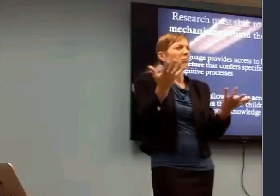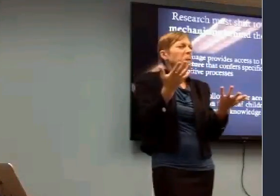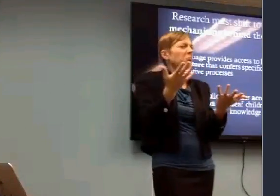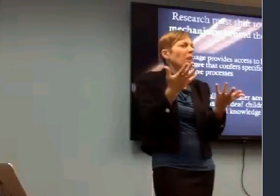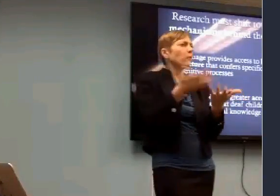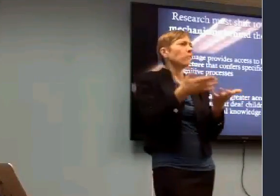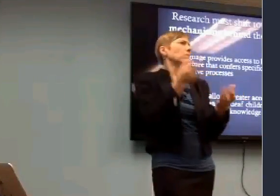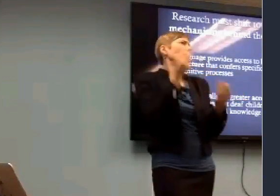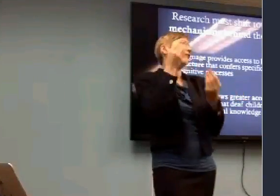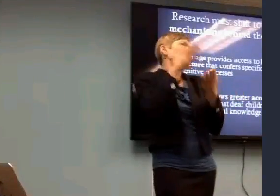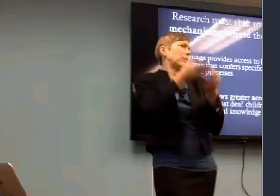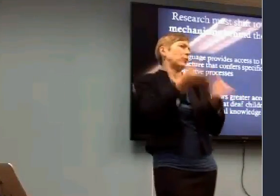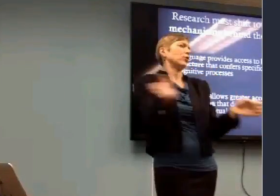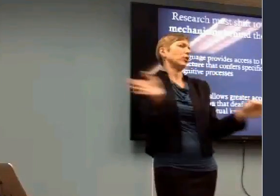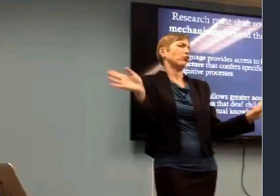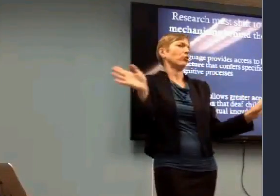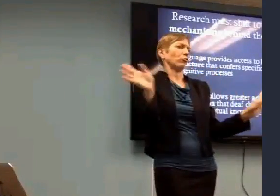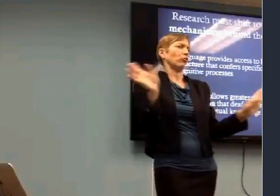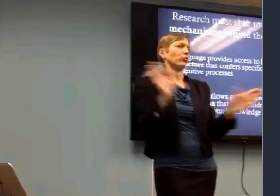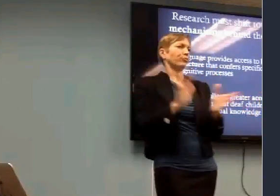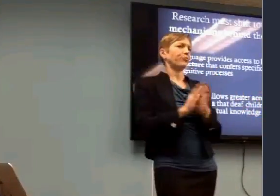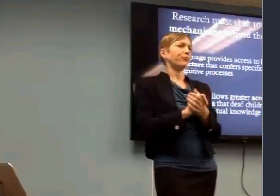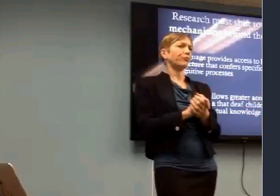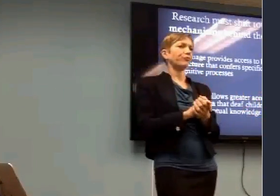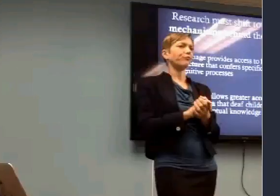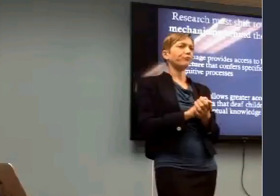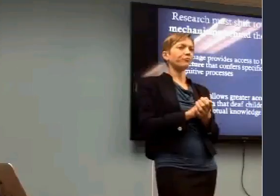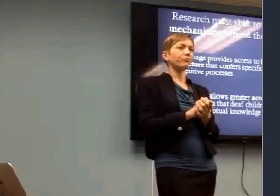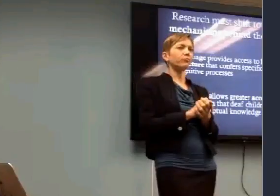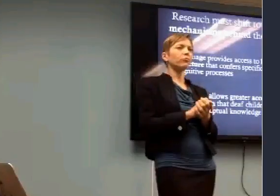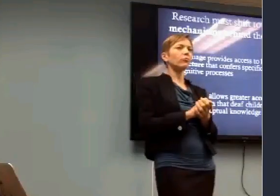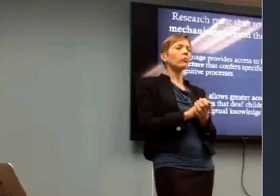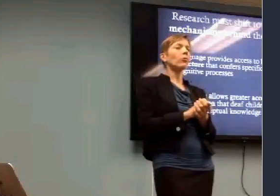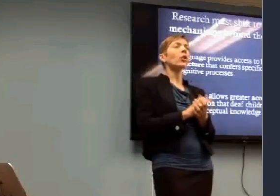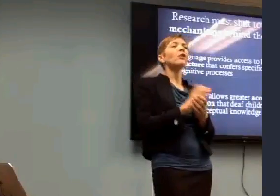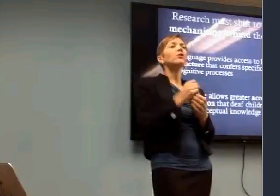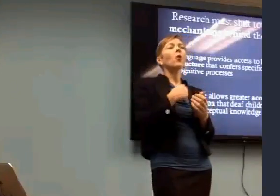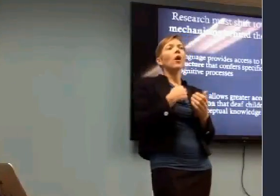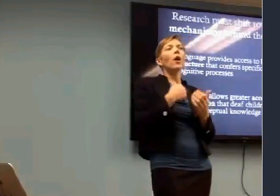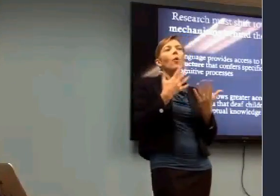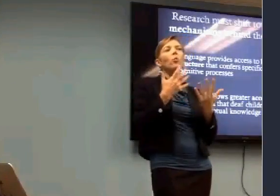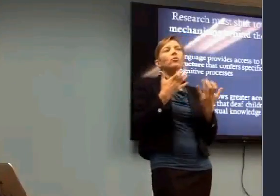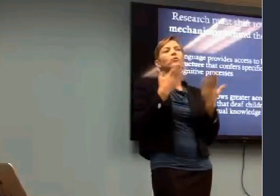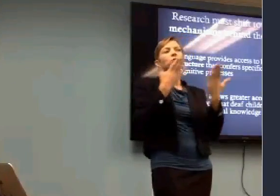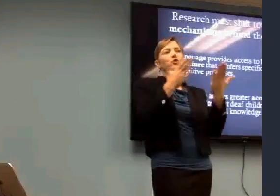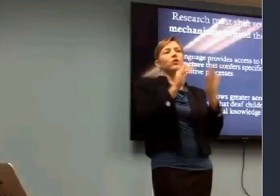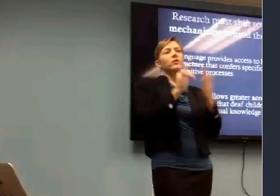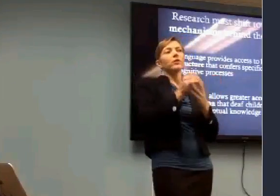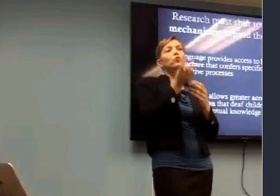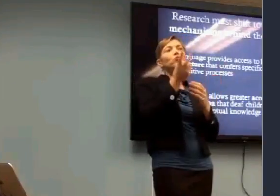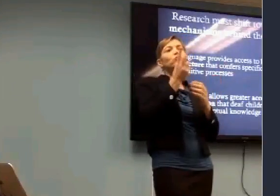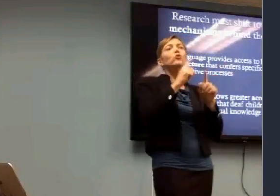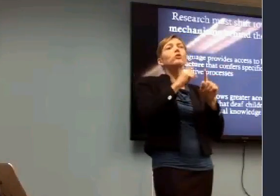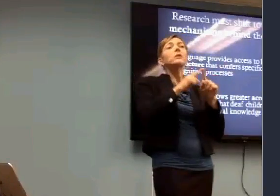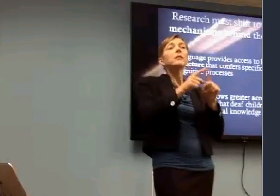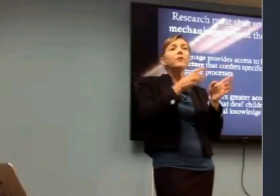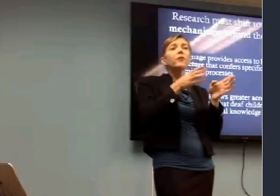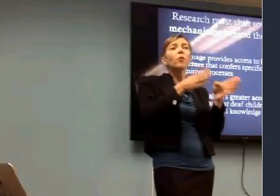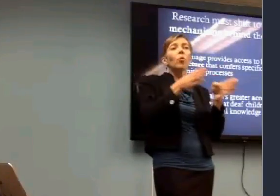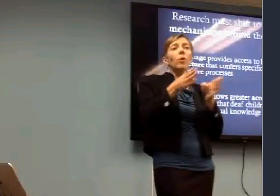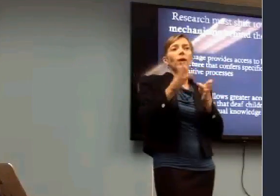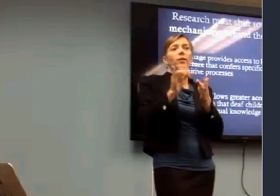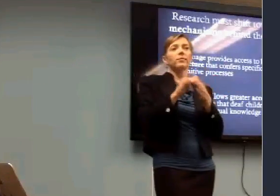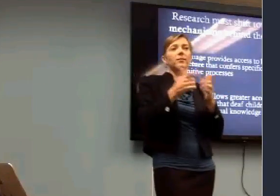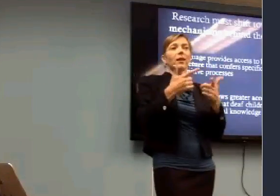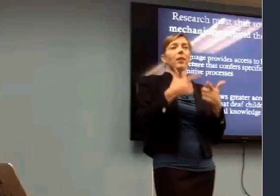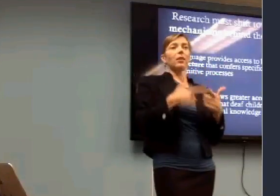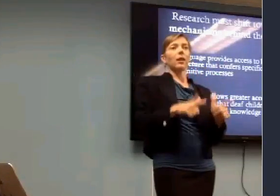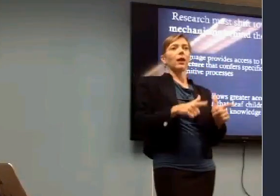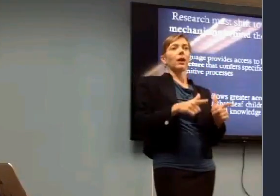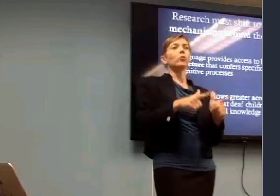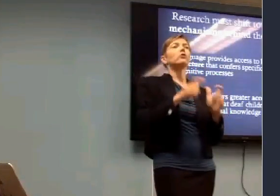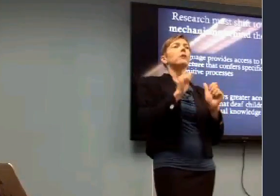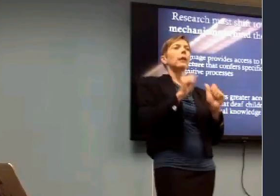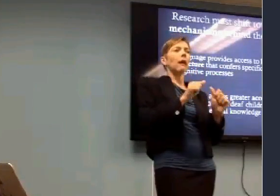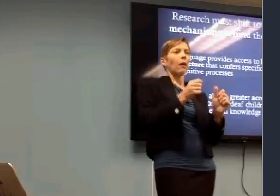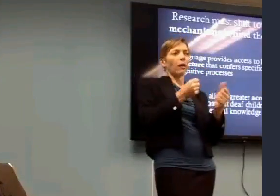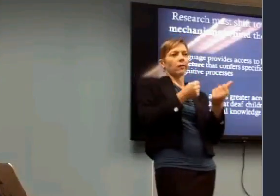and general information possibilities in general. So I would like to suggest these two different ways that